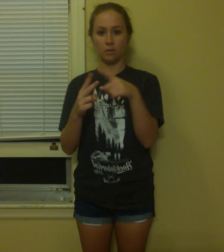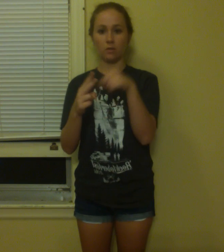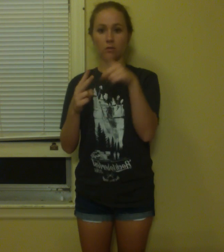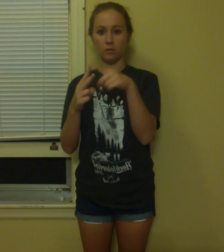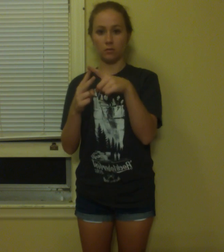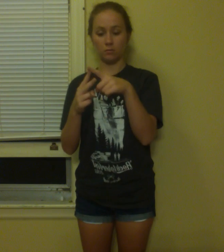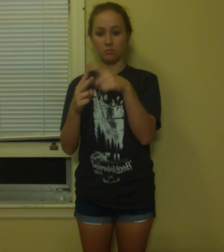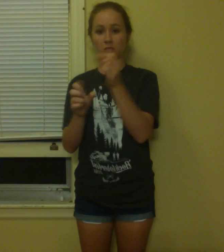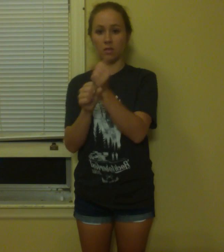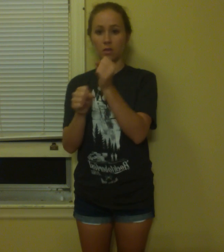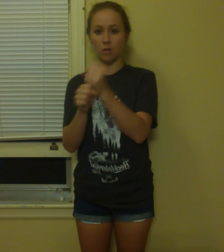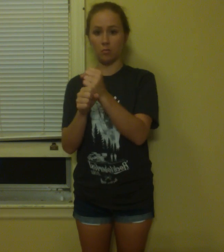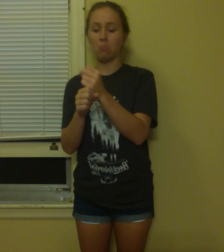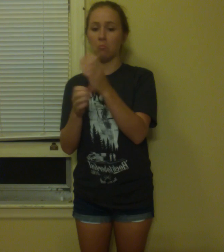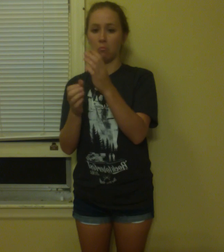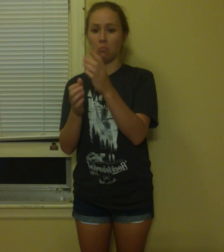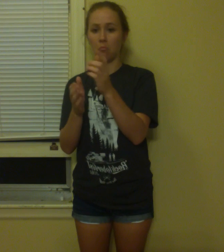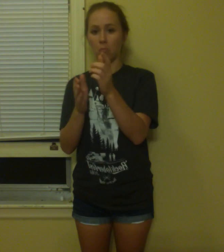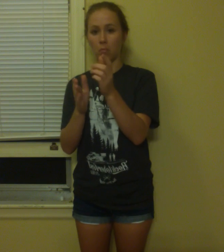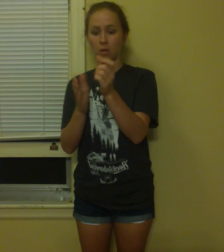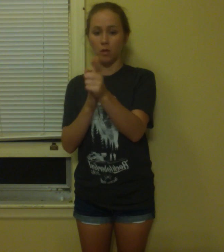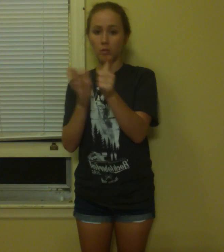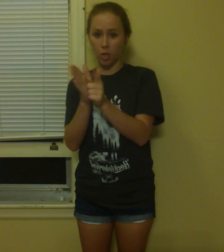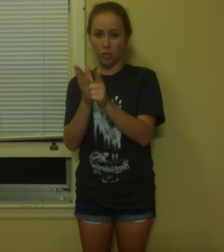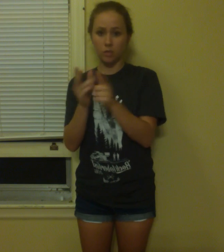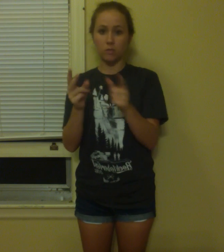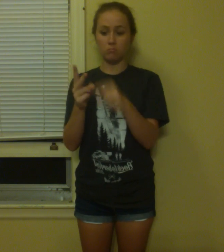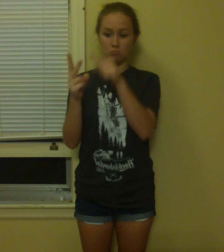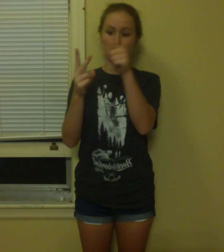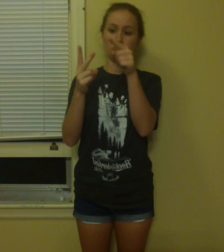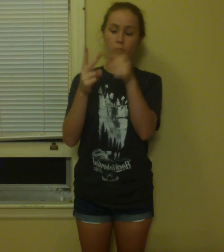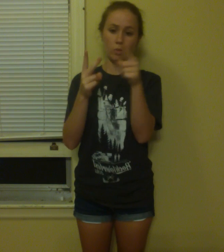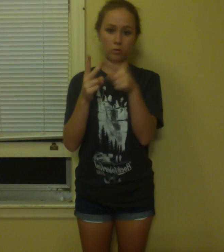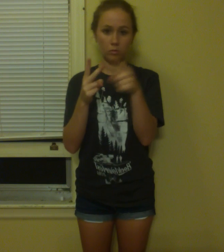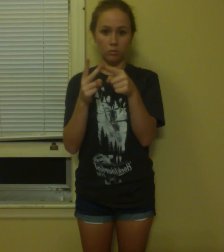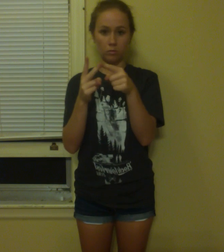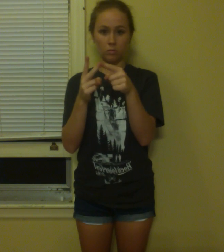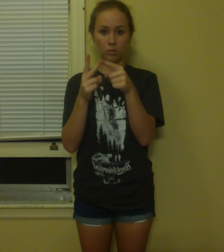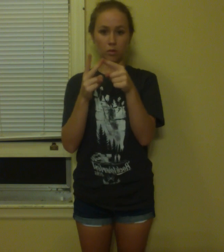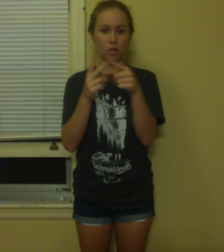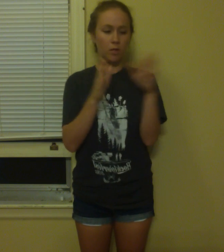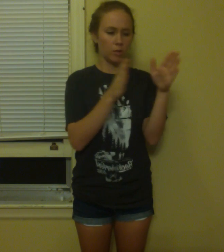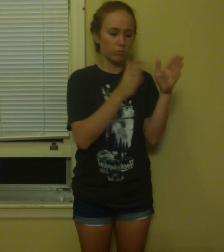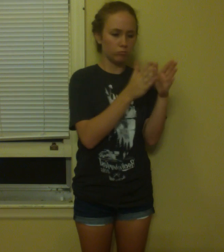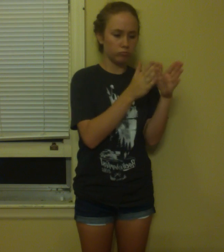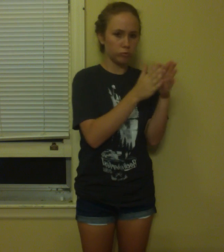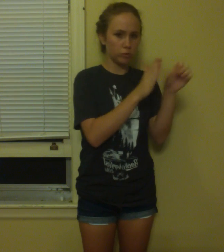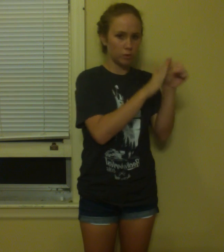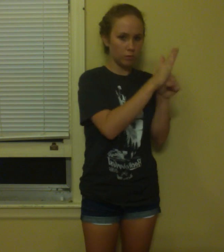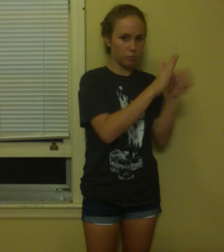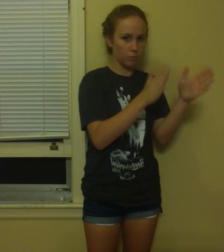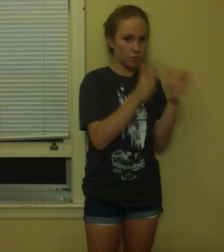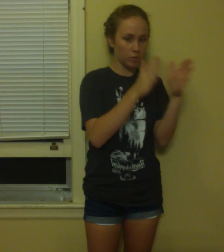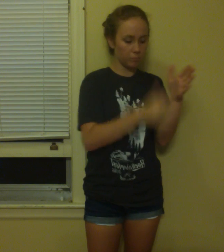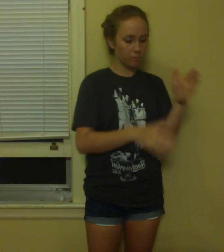our laws. You know, they are responsible for making our laws. Then on the other side, we have the small state plan, right? We have the small state plan